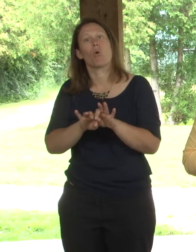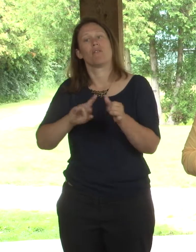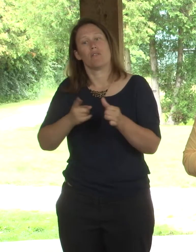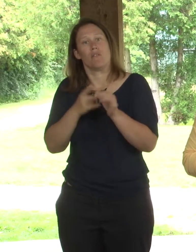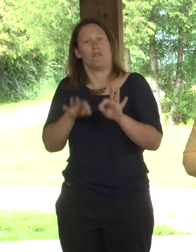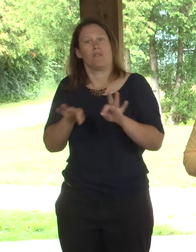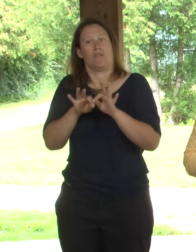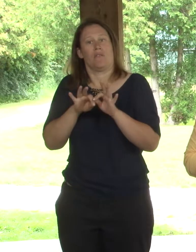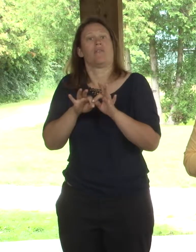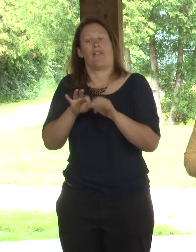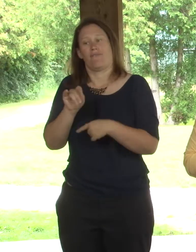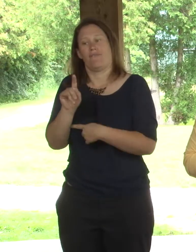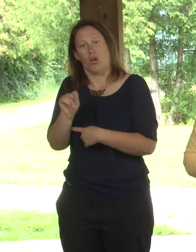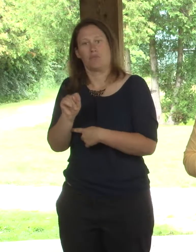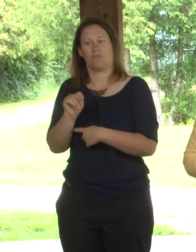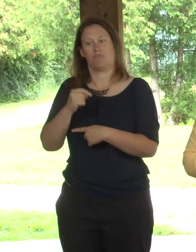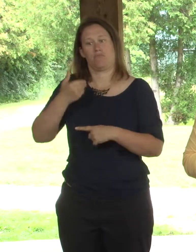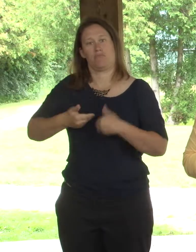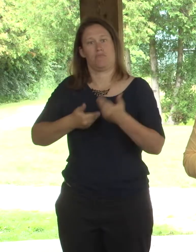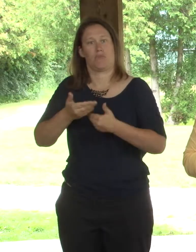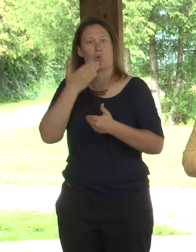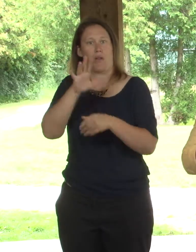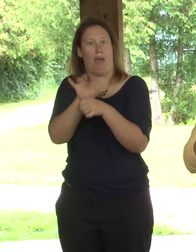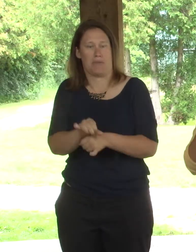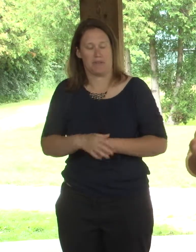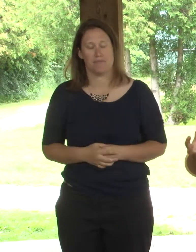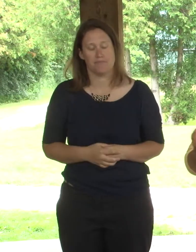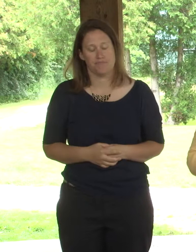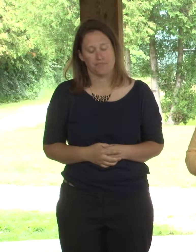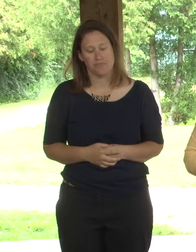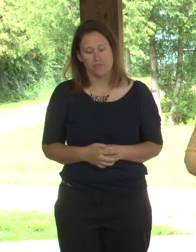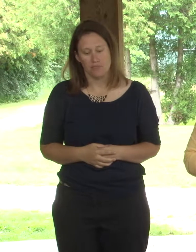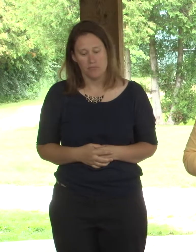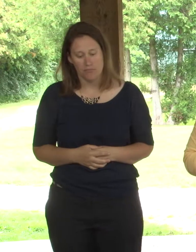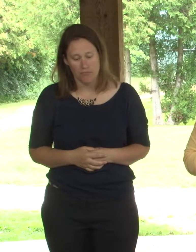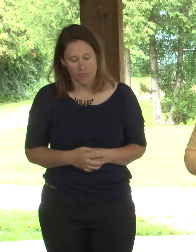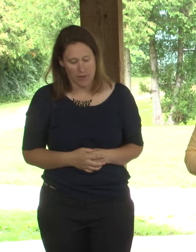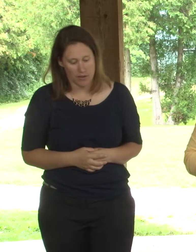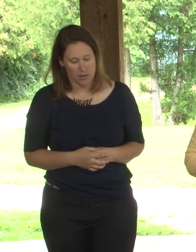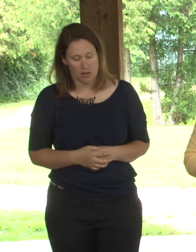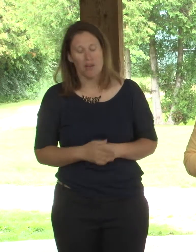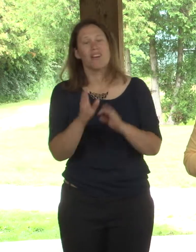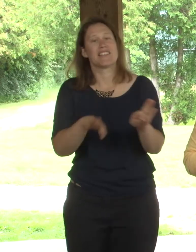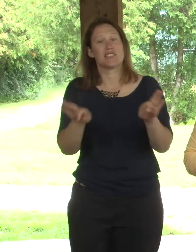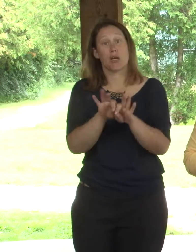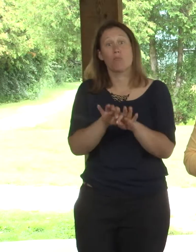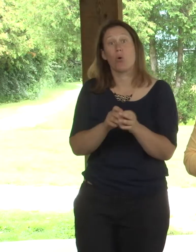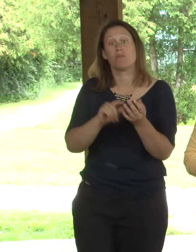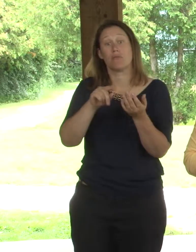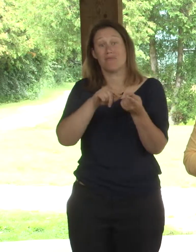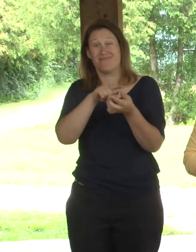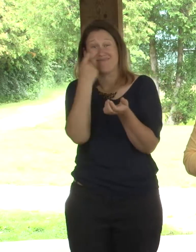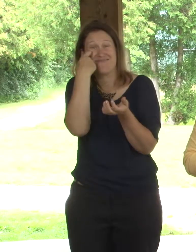of the things that I do not recommend that people do is treat some of these conditions without consulting a